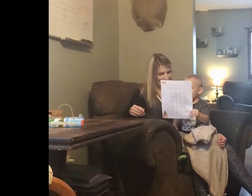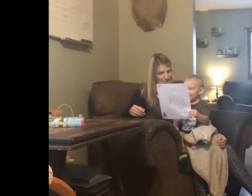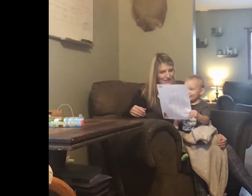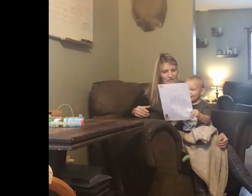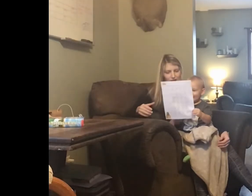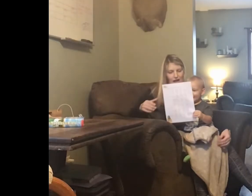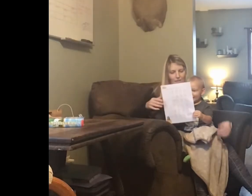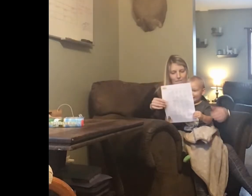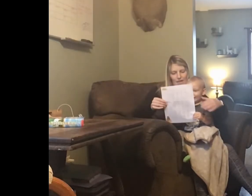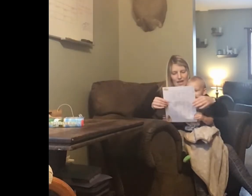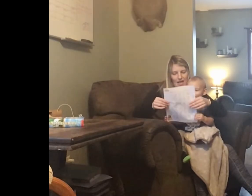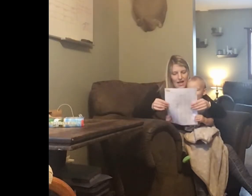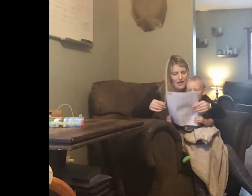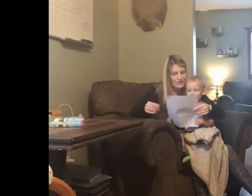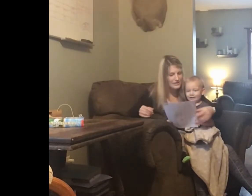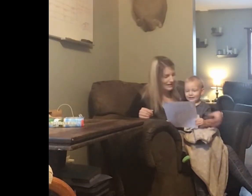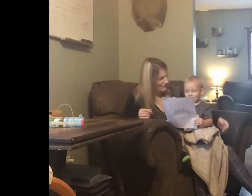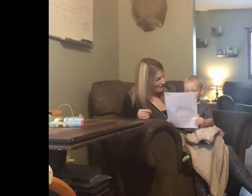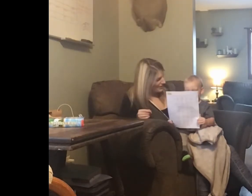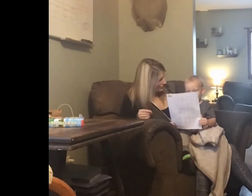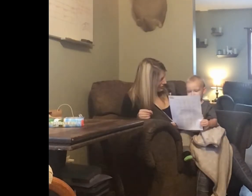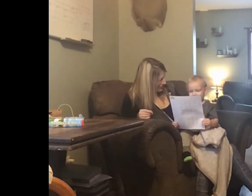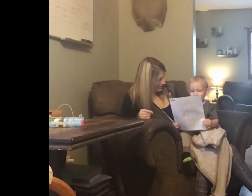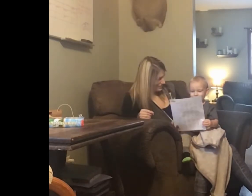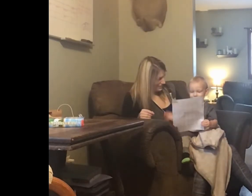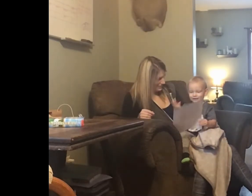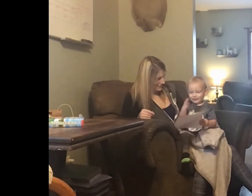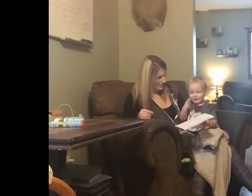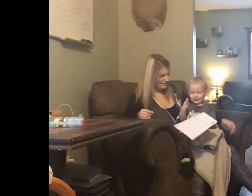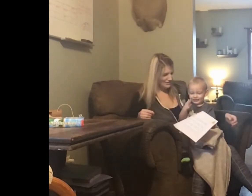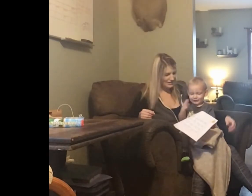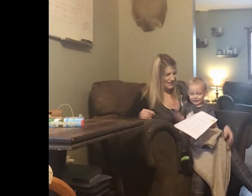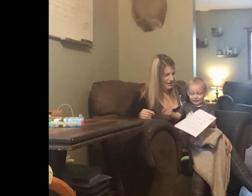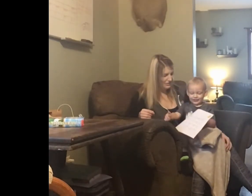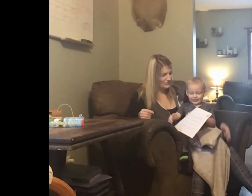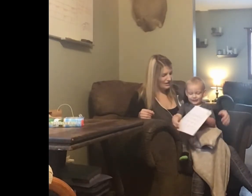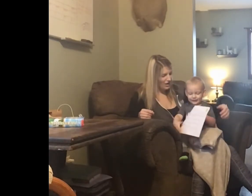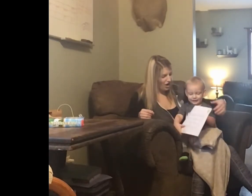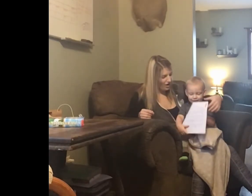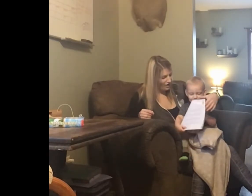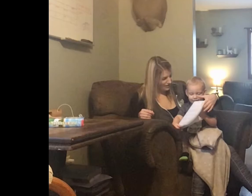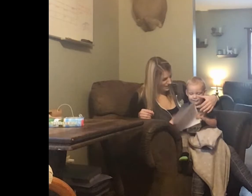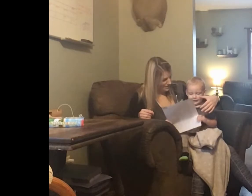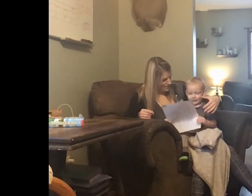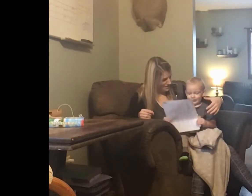Good job. How do you sign fish? How do you sign car?